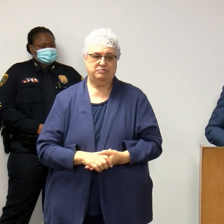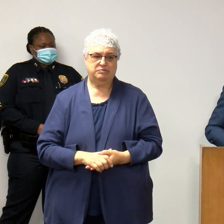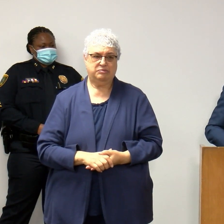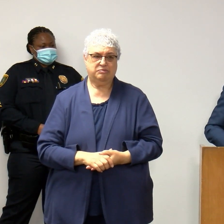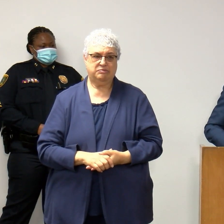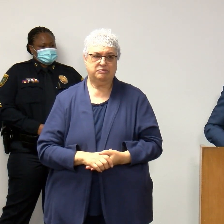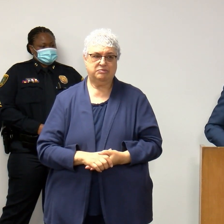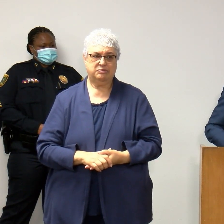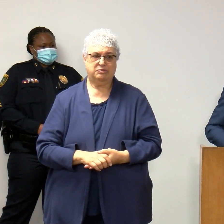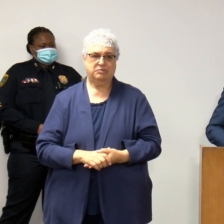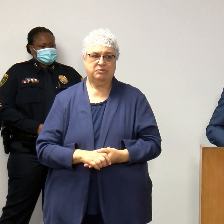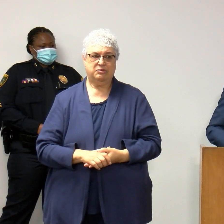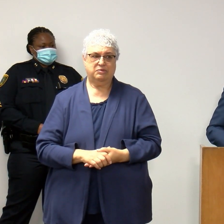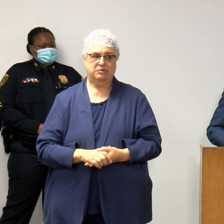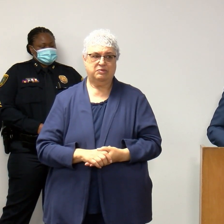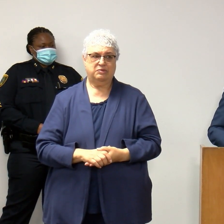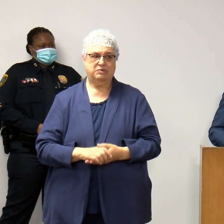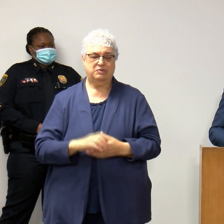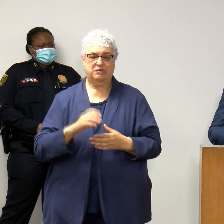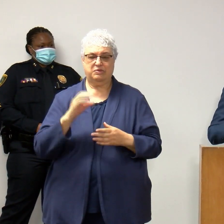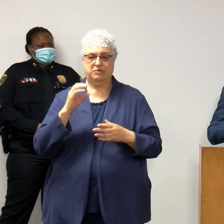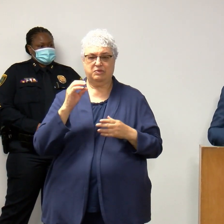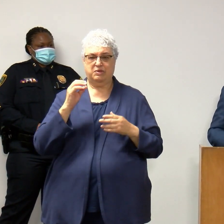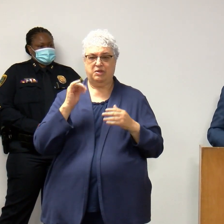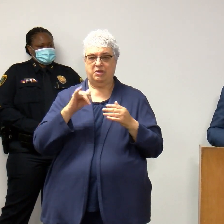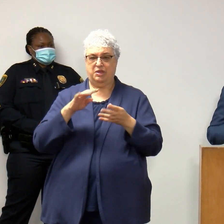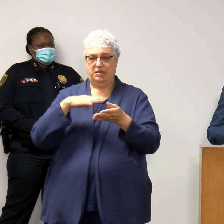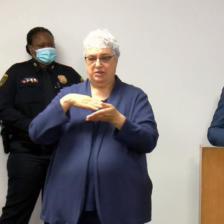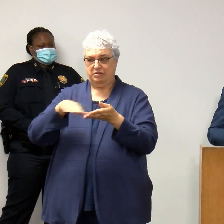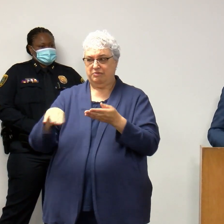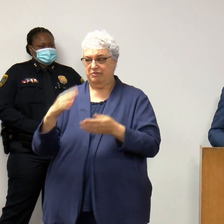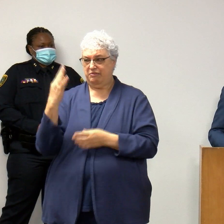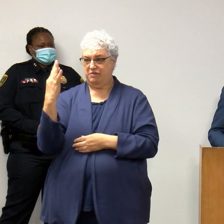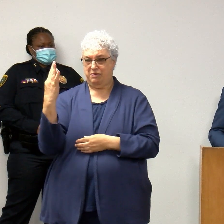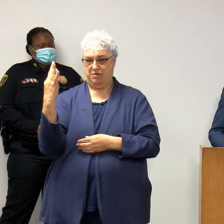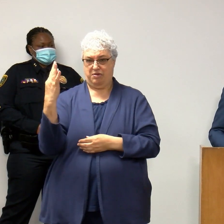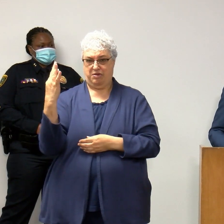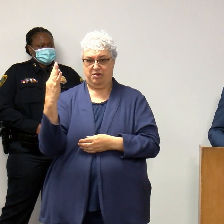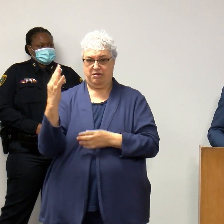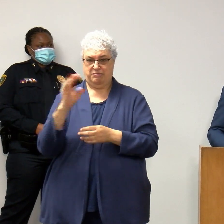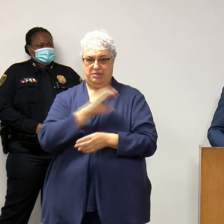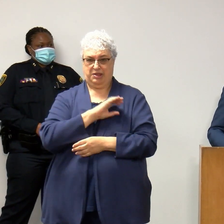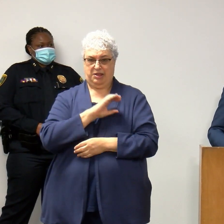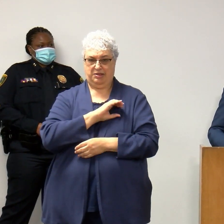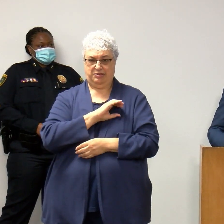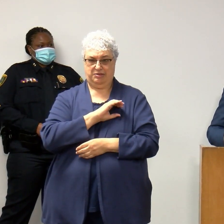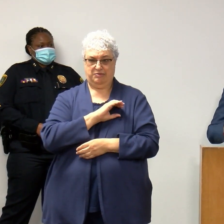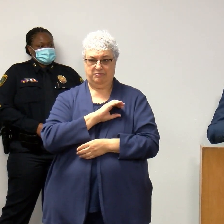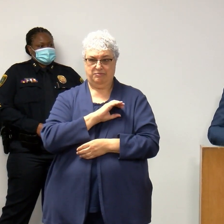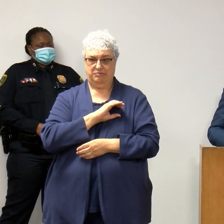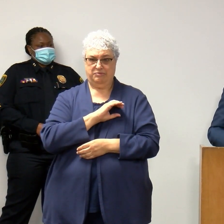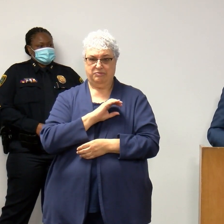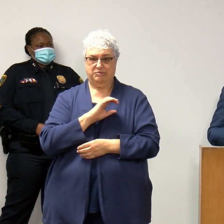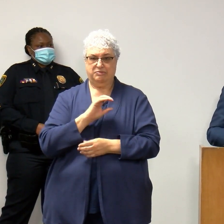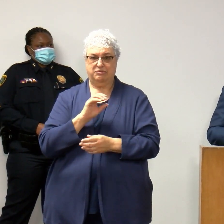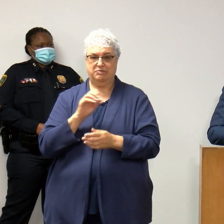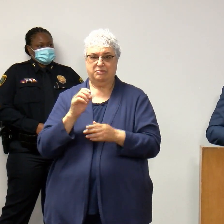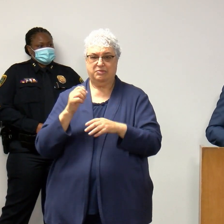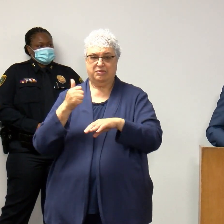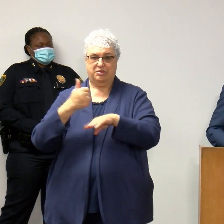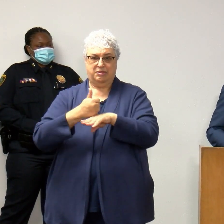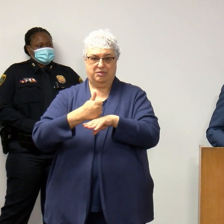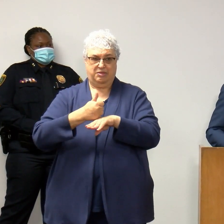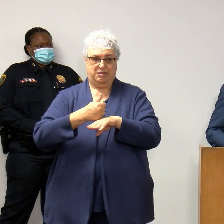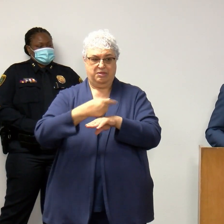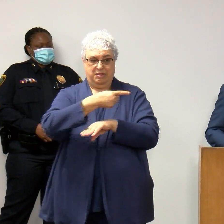No one should conclude that the dismissal of these officers is an indictment on